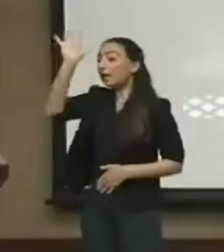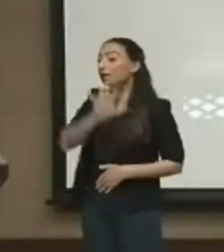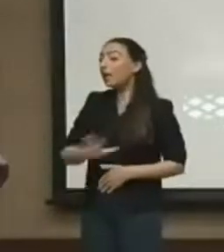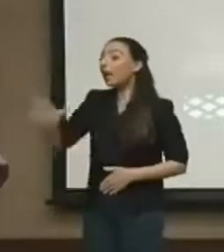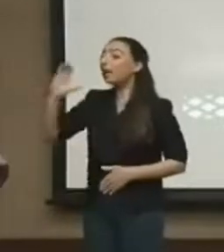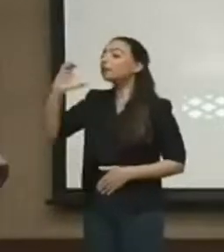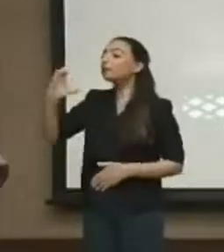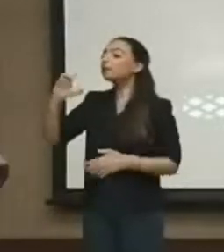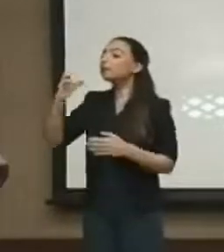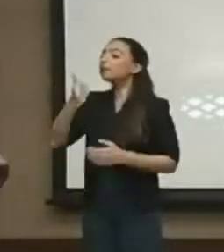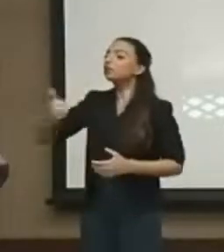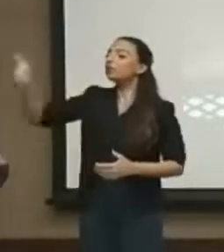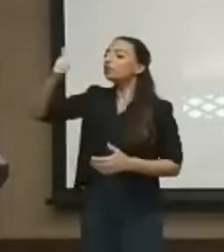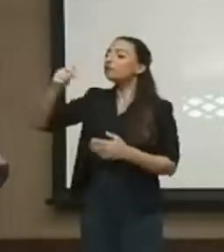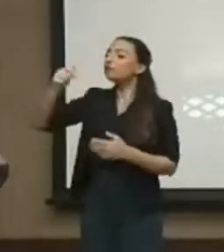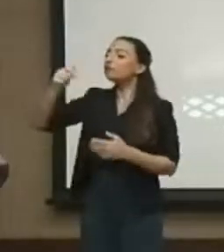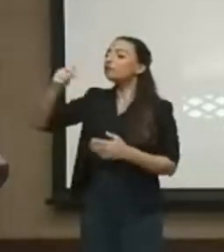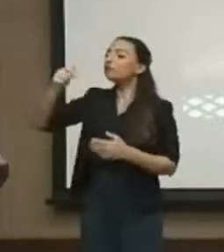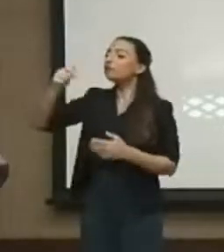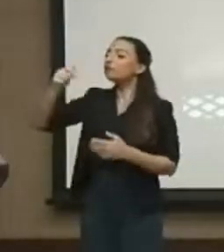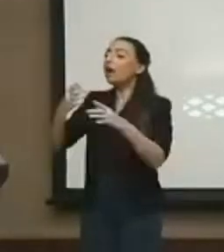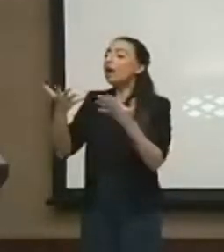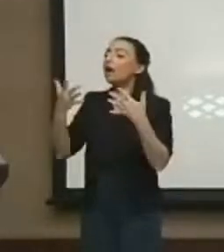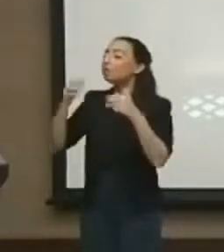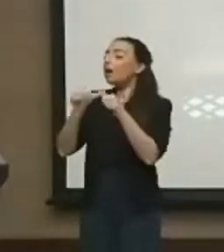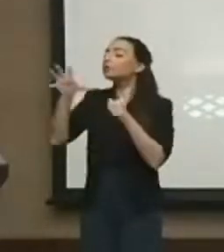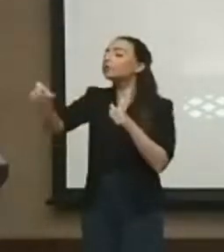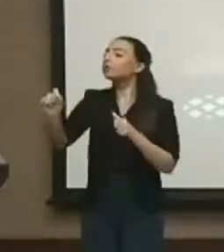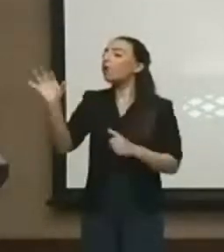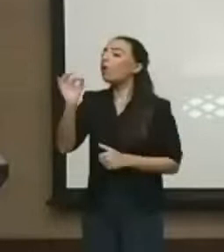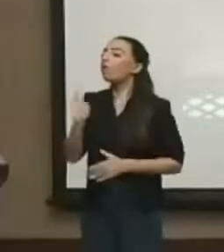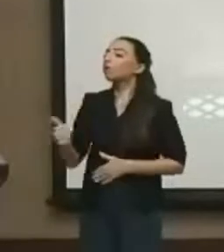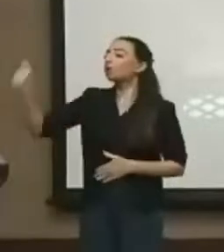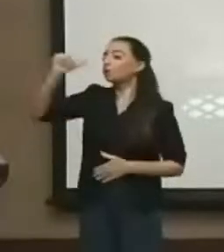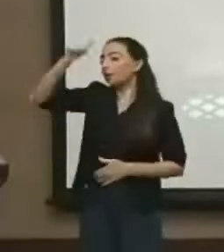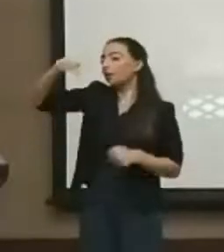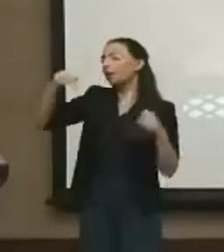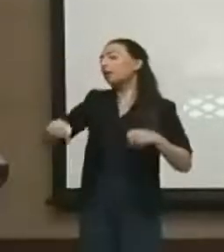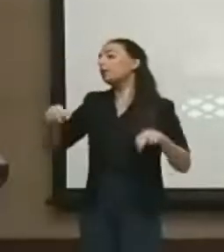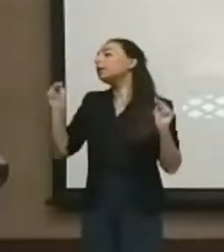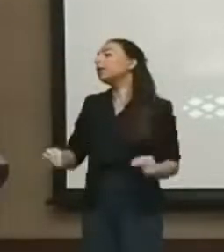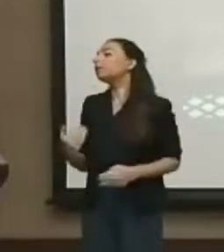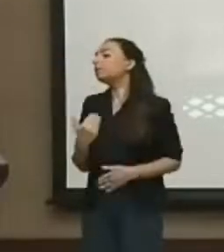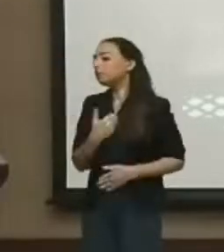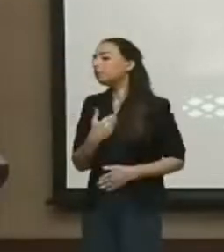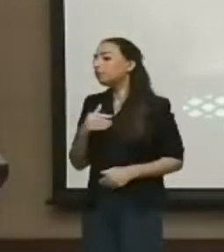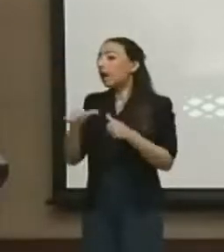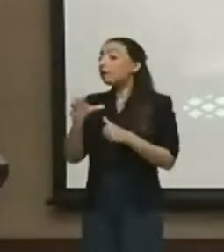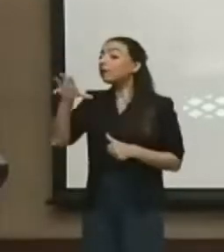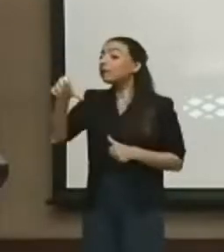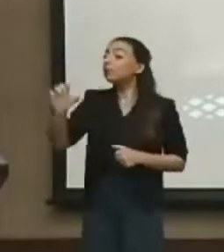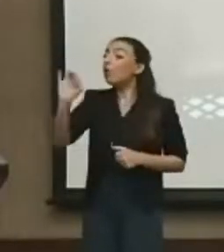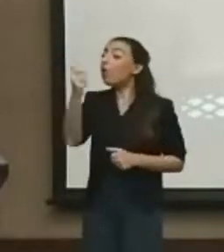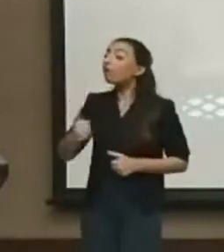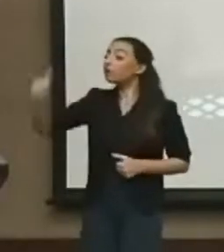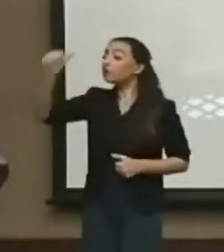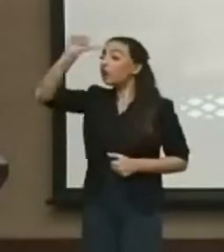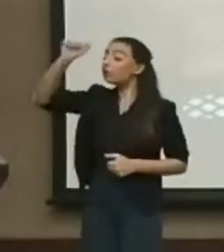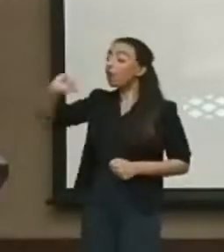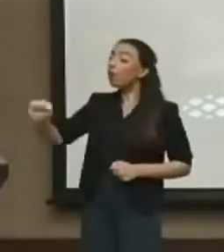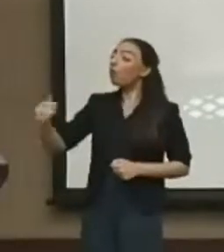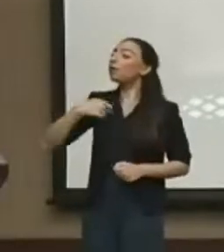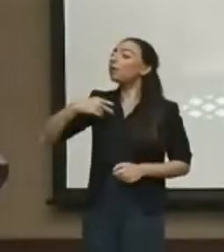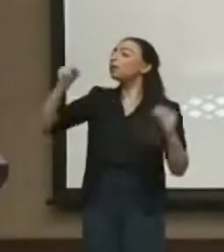big. We need a Nandan Nilekani for Aadhaar. We need something like that, somebody like that for India. We